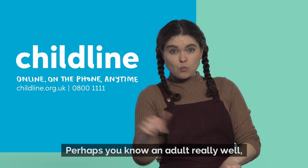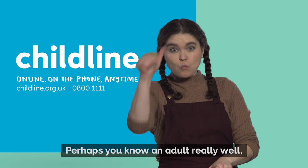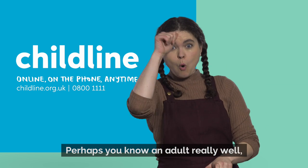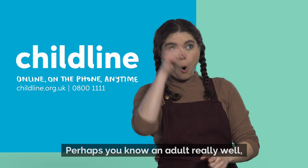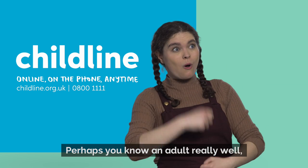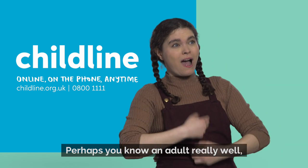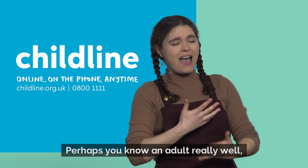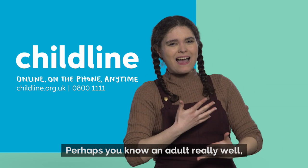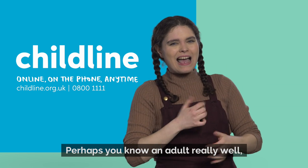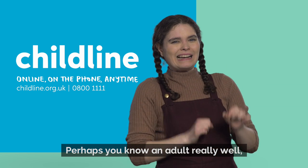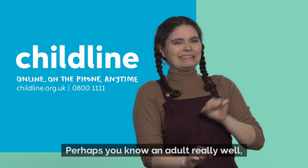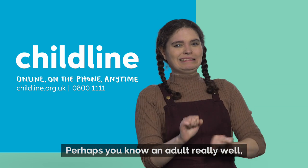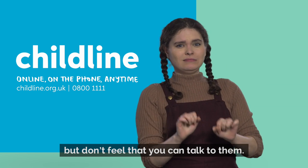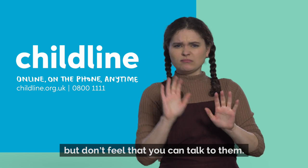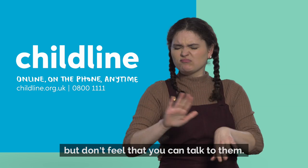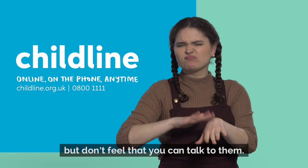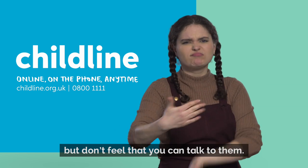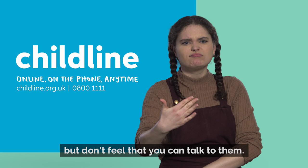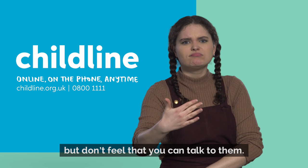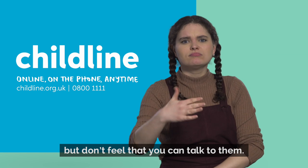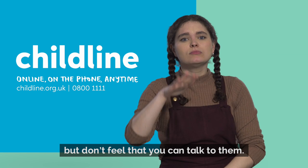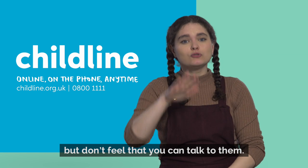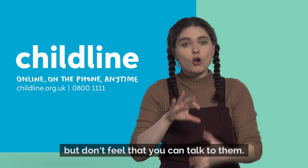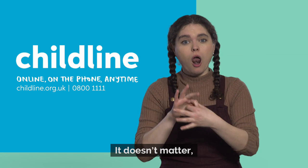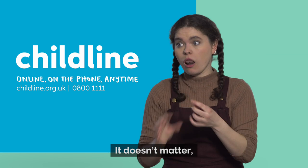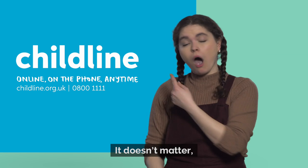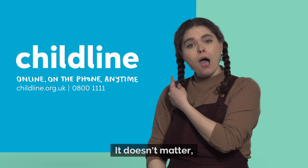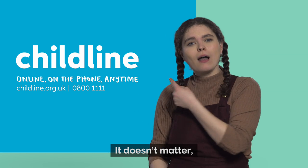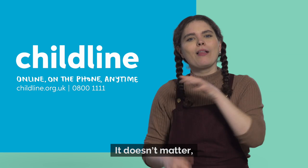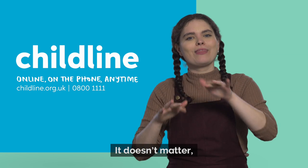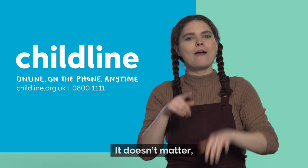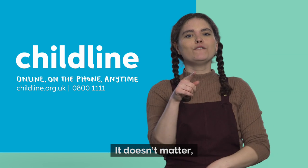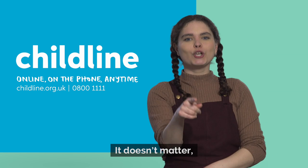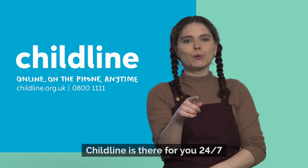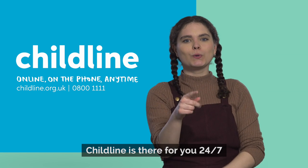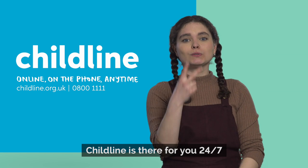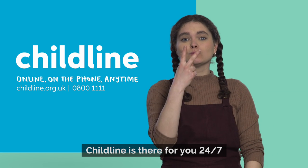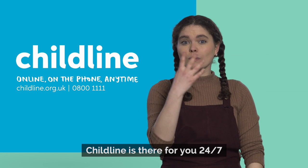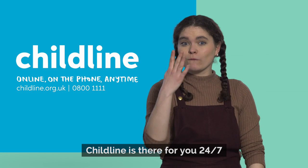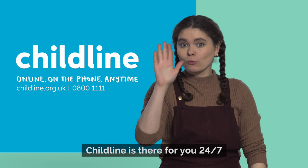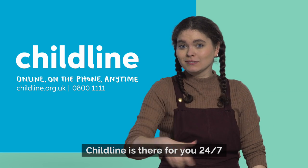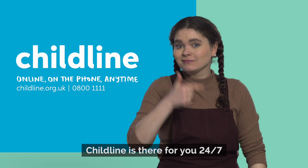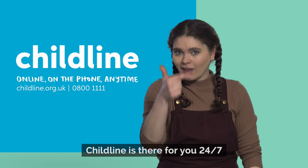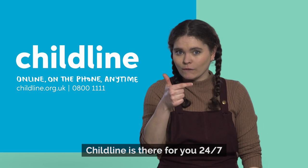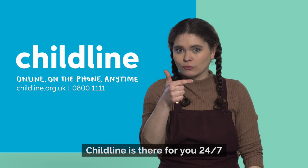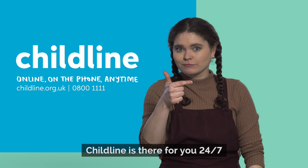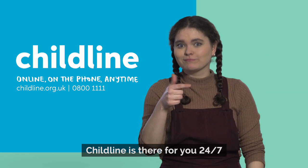Perhaps you know an adult really well but don't feel like you can talk to them. It doesn't matter, Childline is there for you 24-7